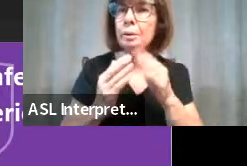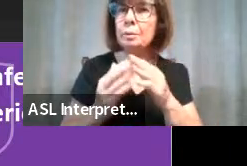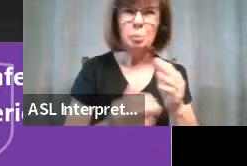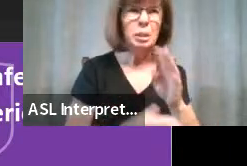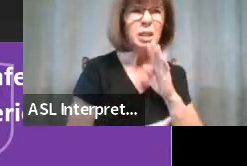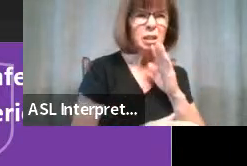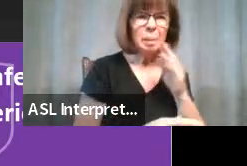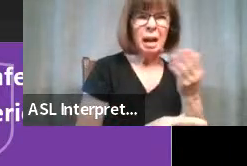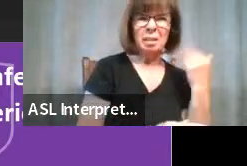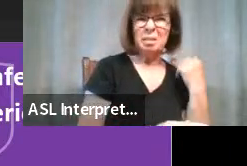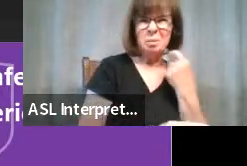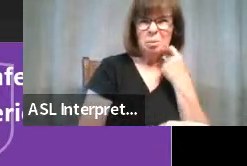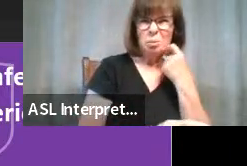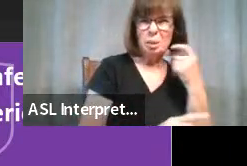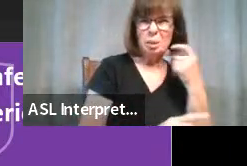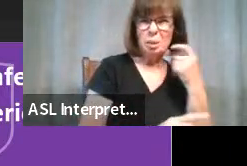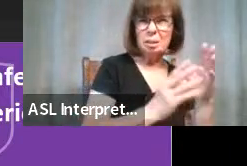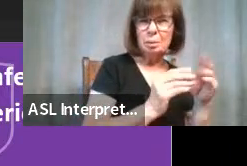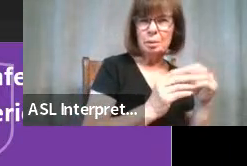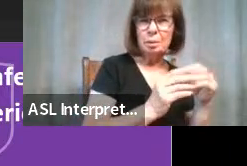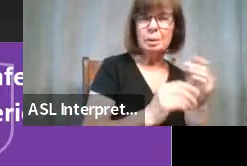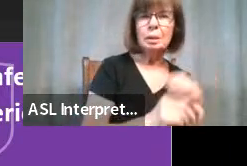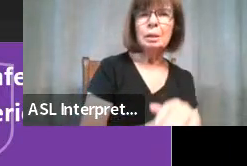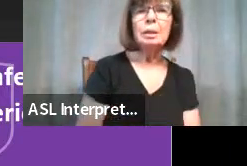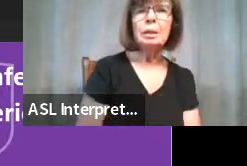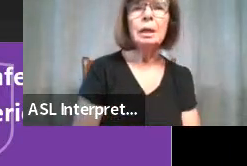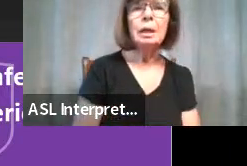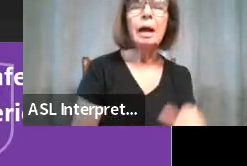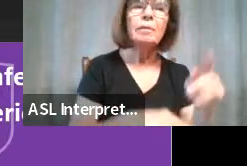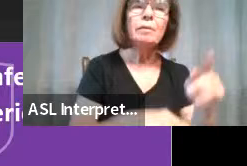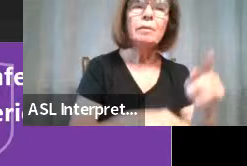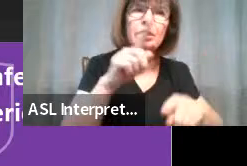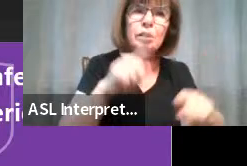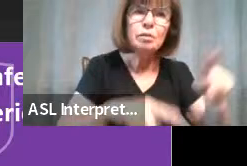have a diverse multicultural staff during this pod site,